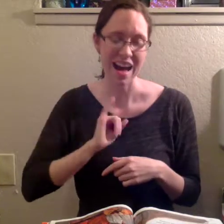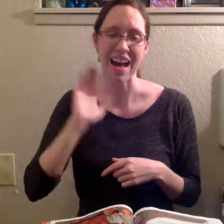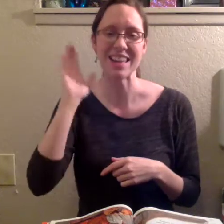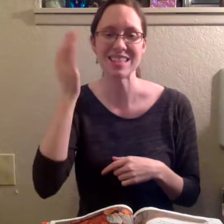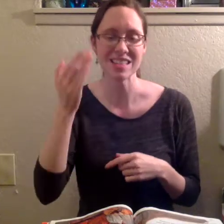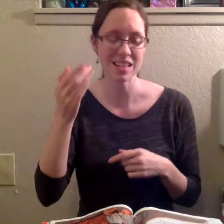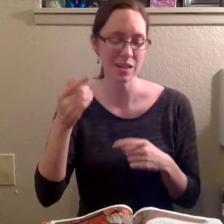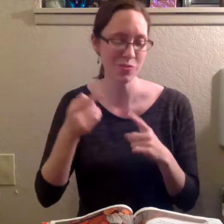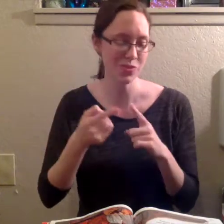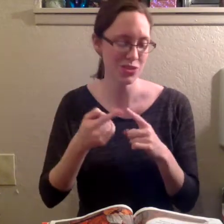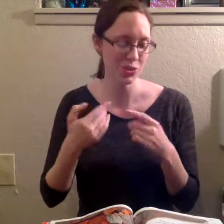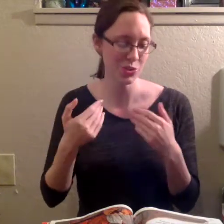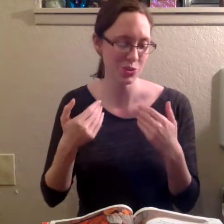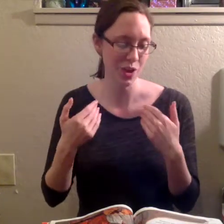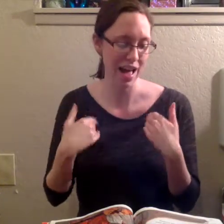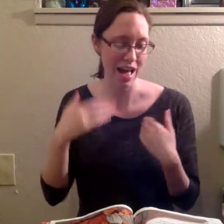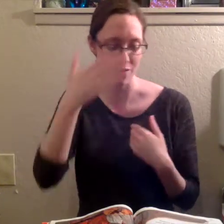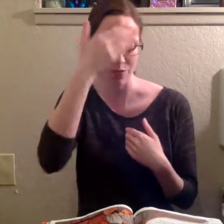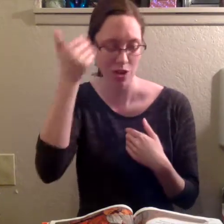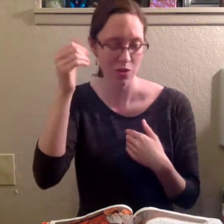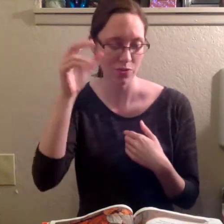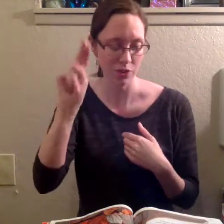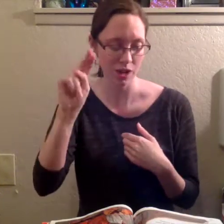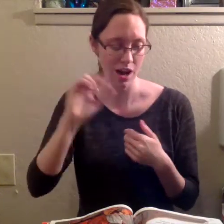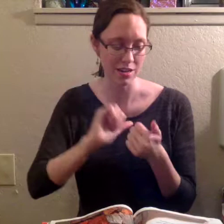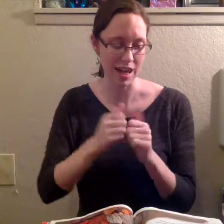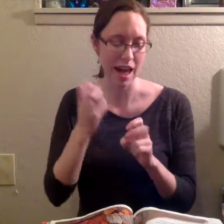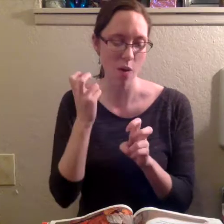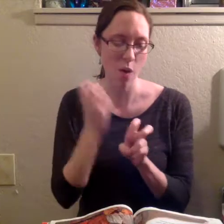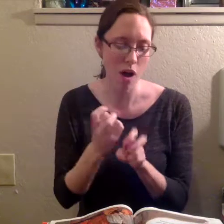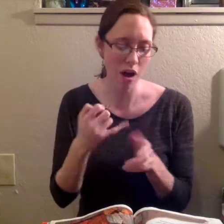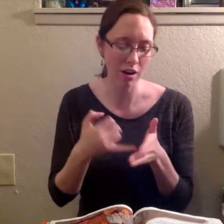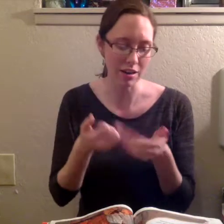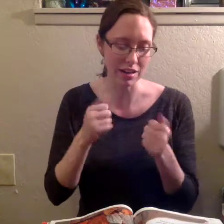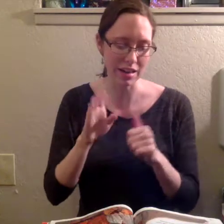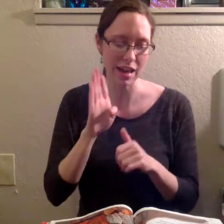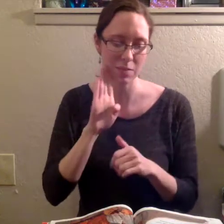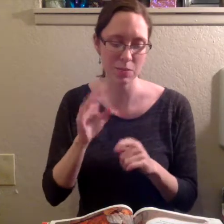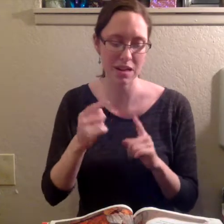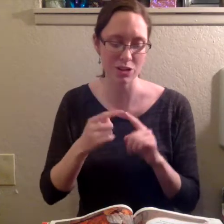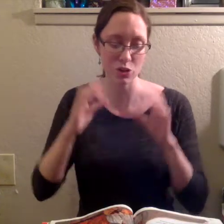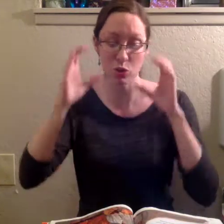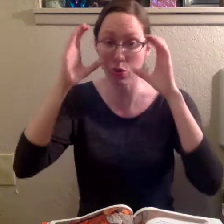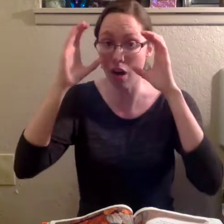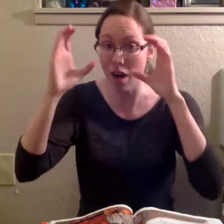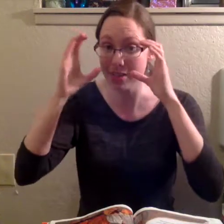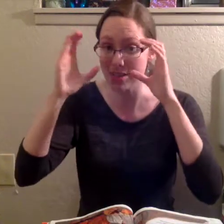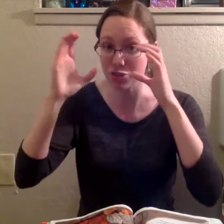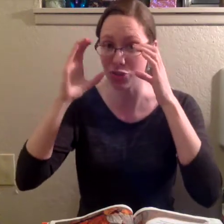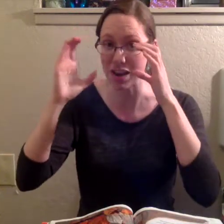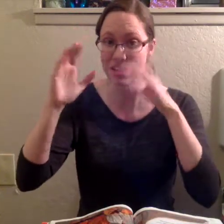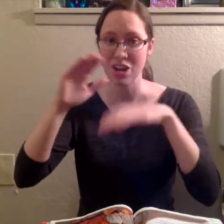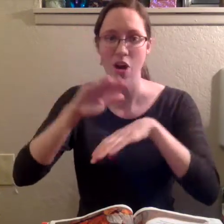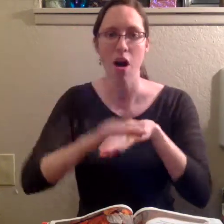"I seem to have forgotten how hard it can be to concentrate